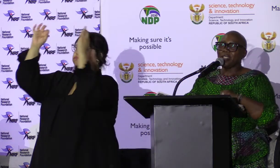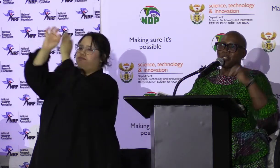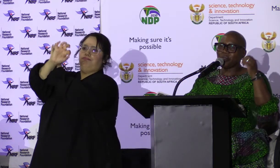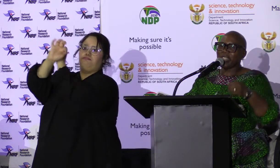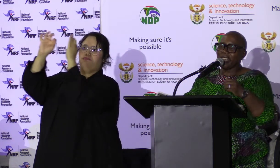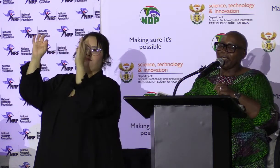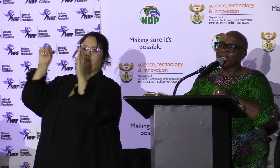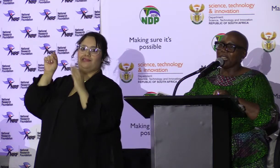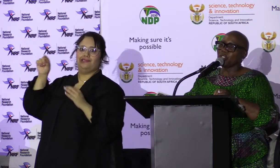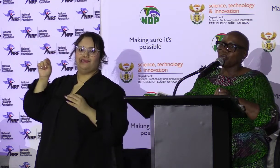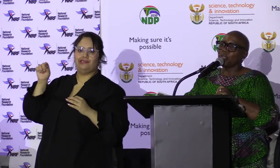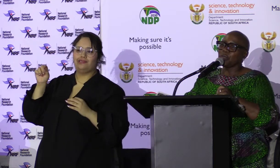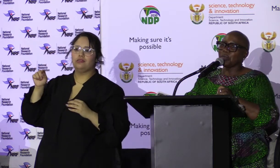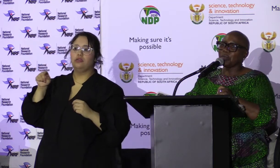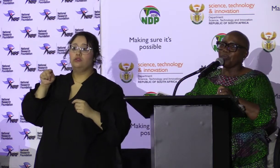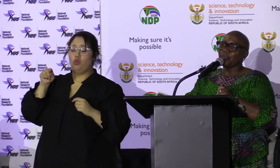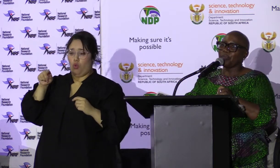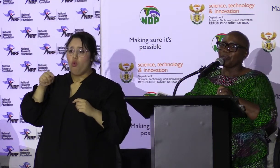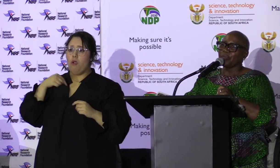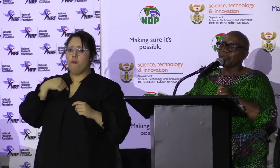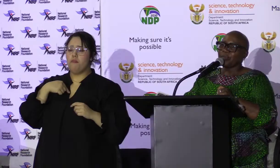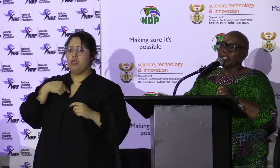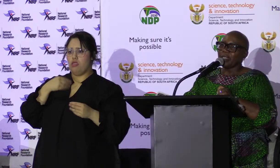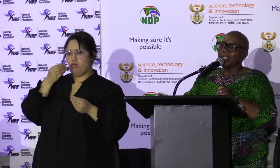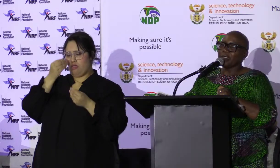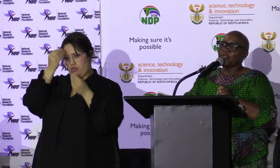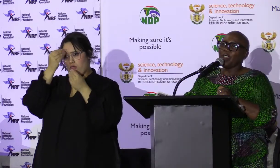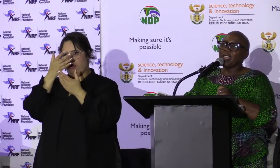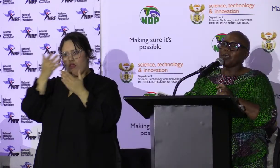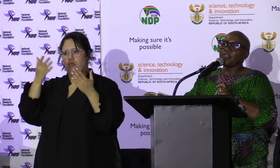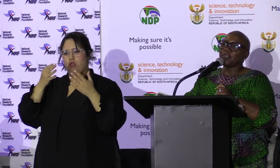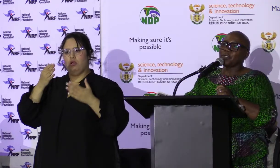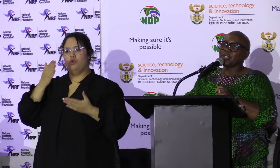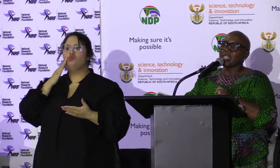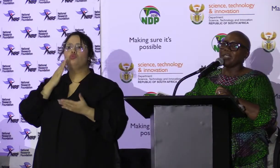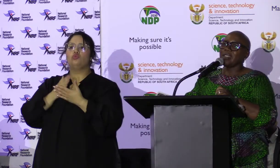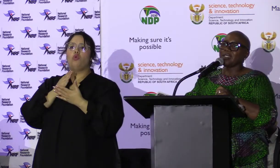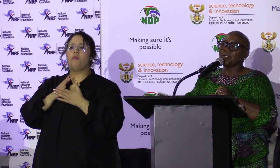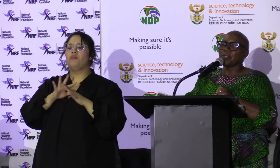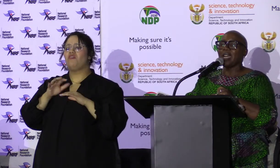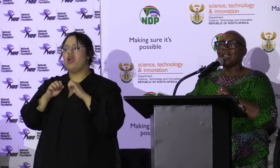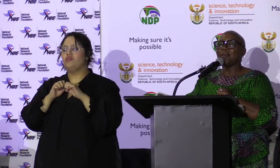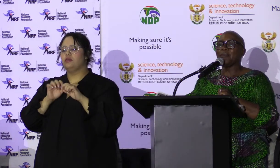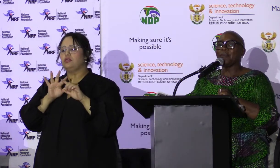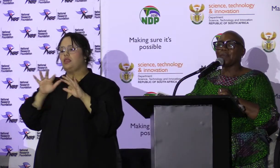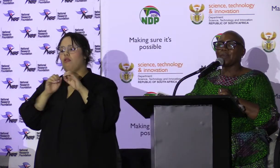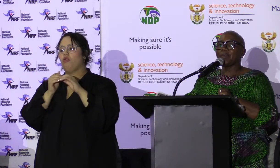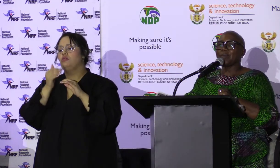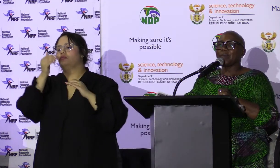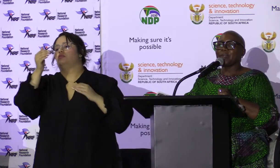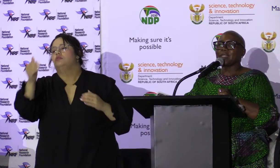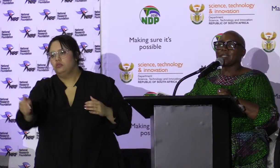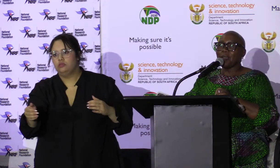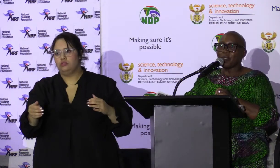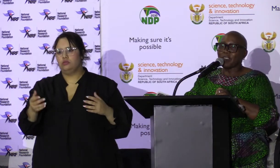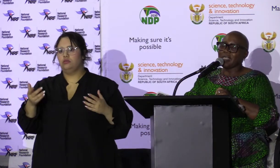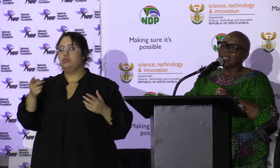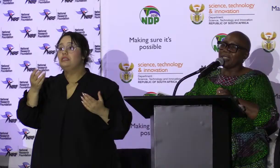eclipse. Today, I can assure you, in 5-10 years to come,